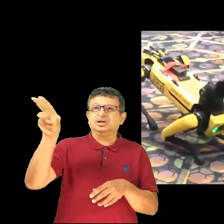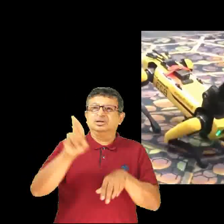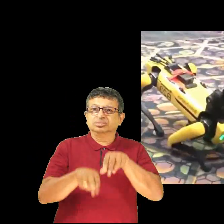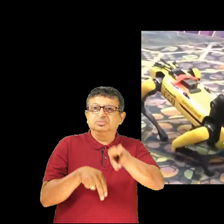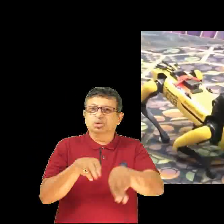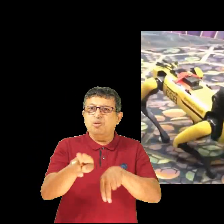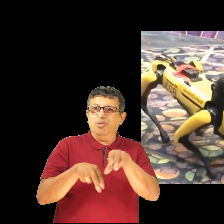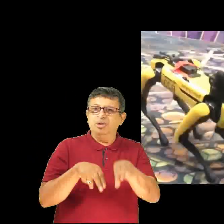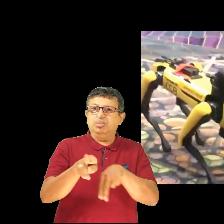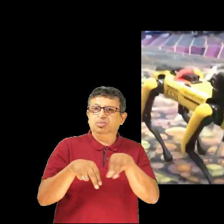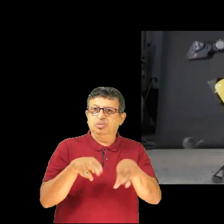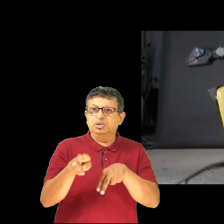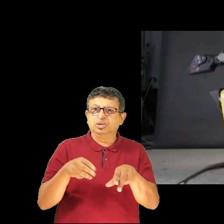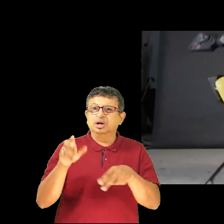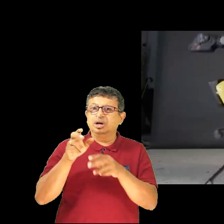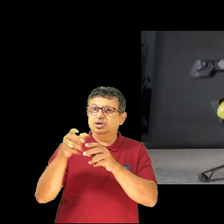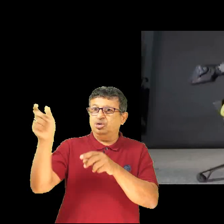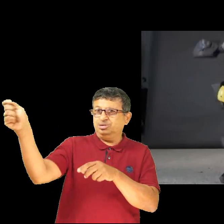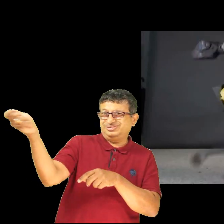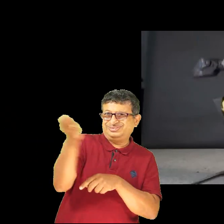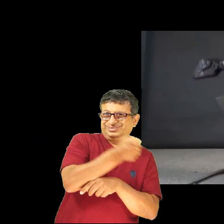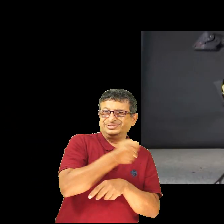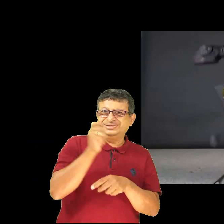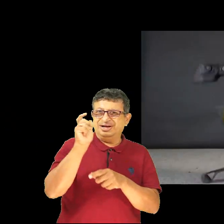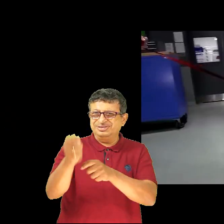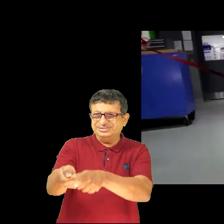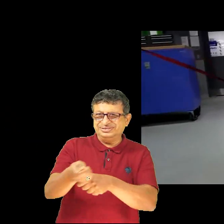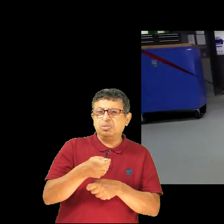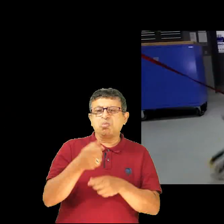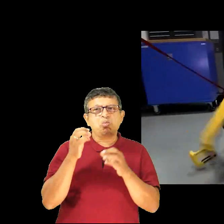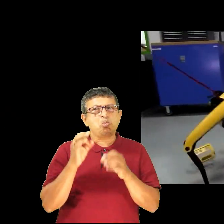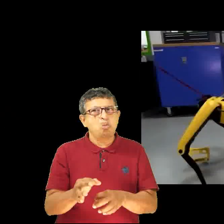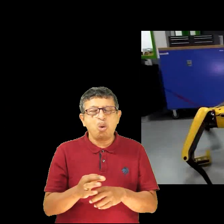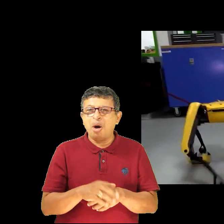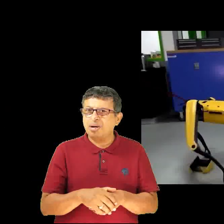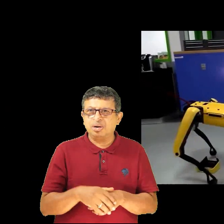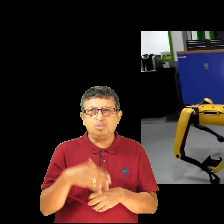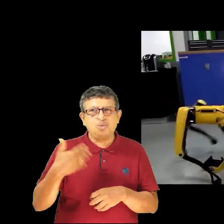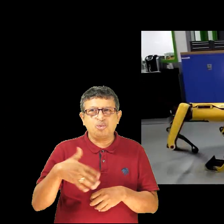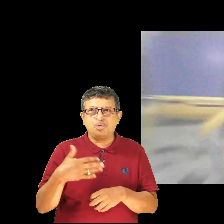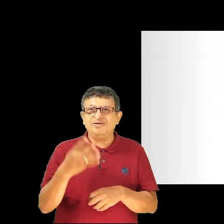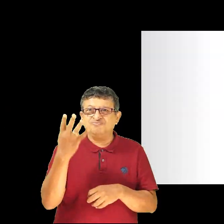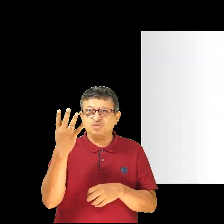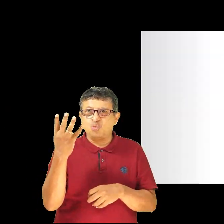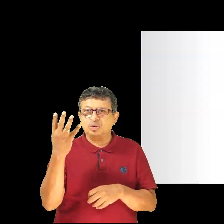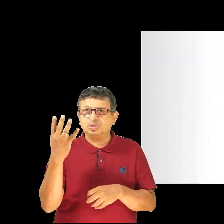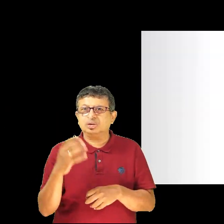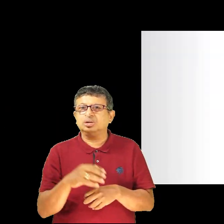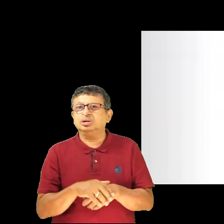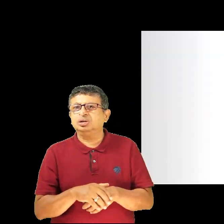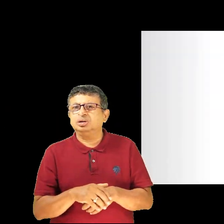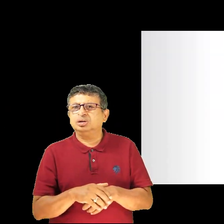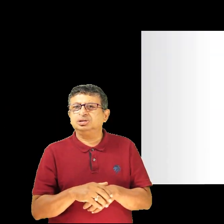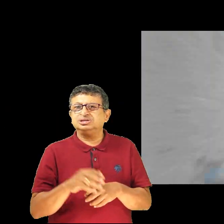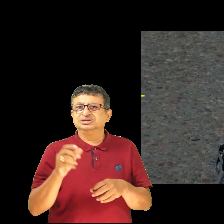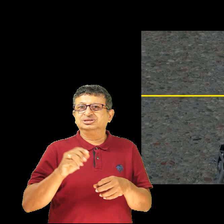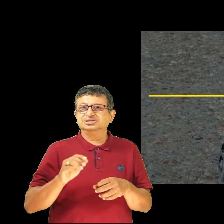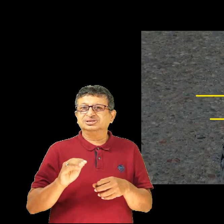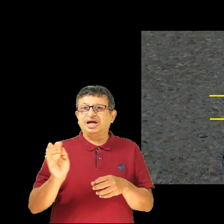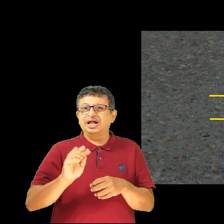program the robot accordingly. Don't think of it as just a robotic pet. It's honestly more of a project. Number 4.